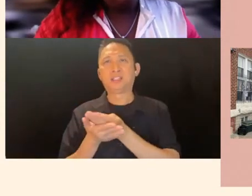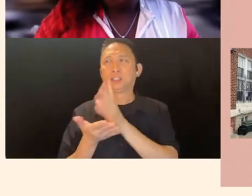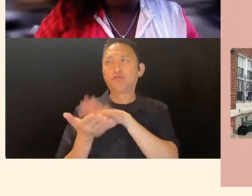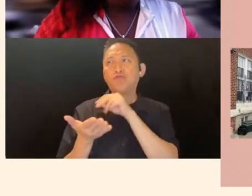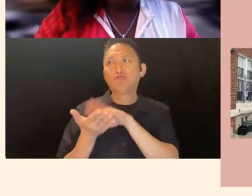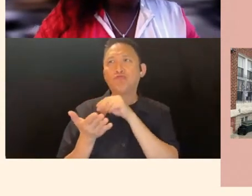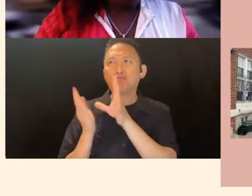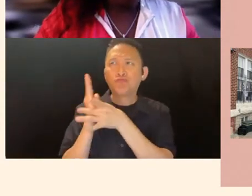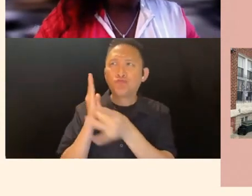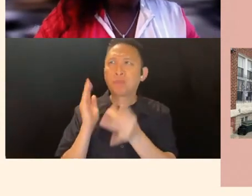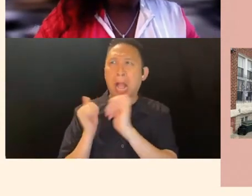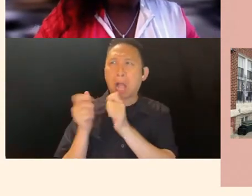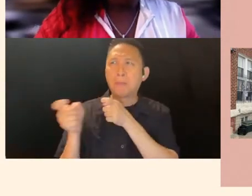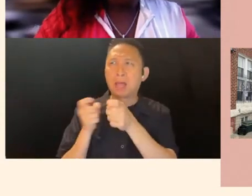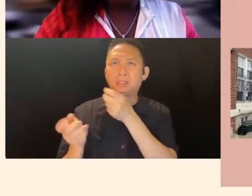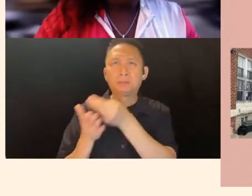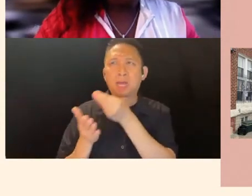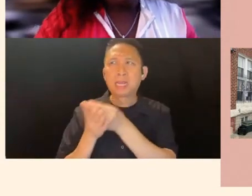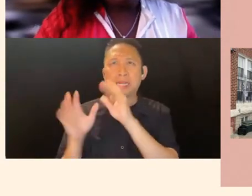clothing, um,